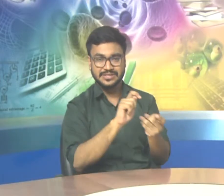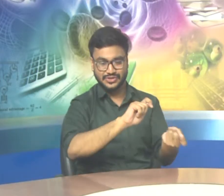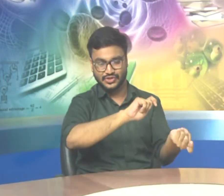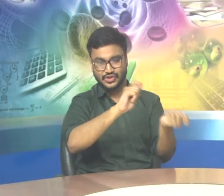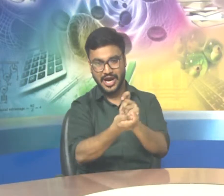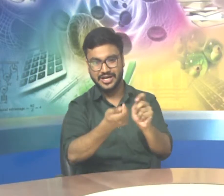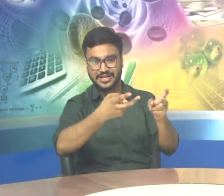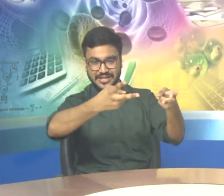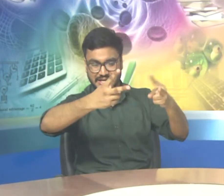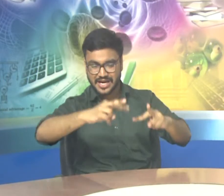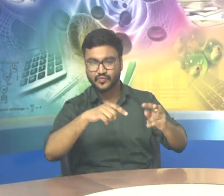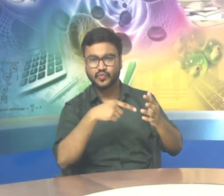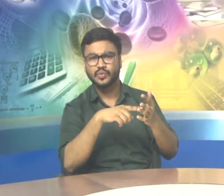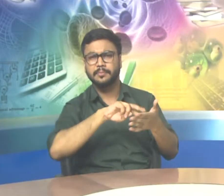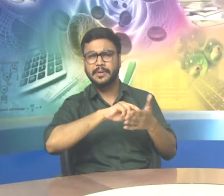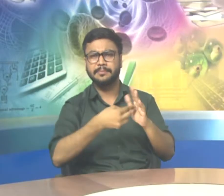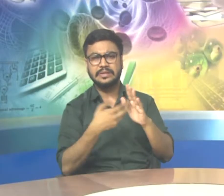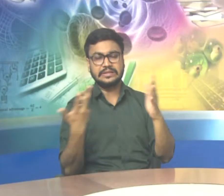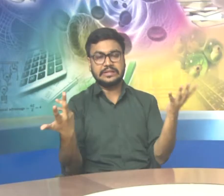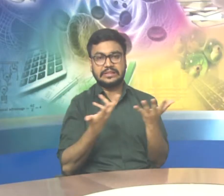Next is transformation.